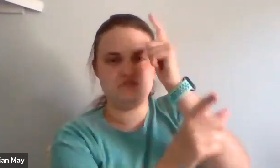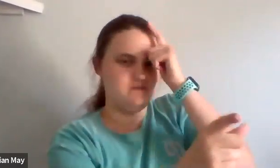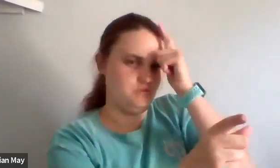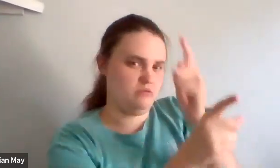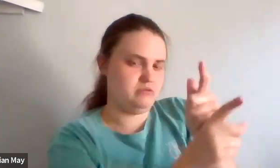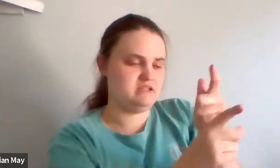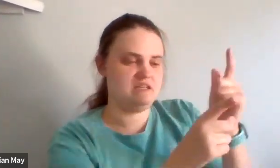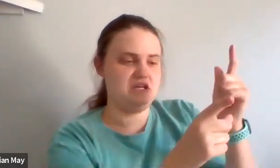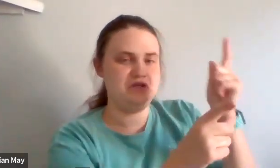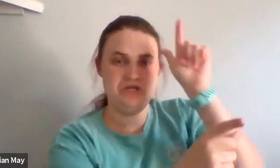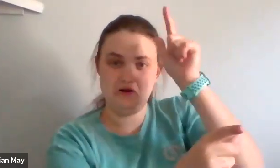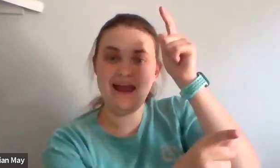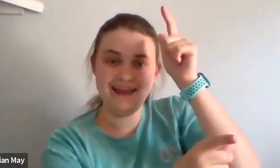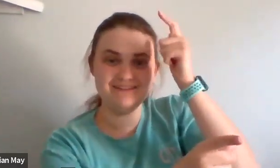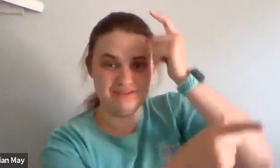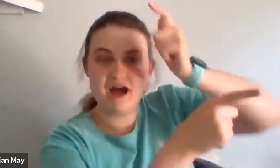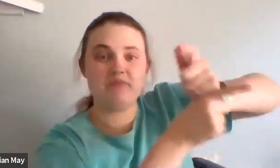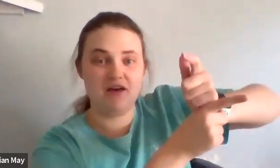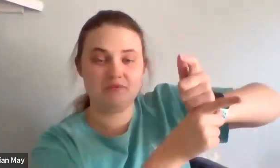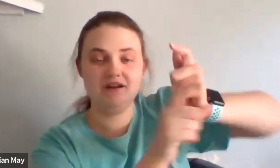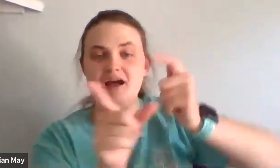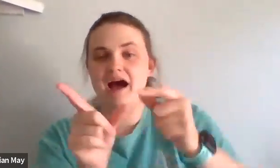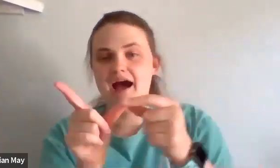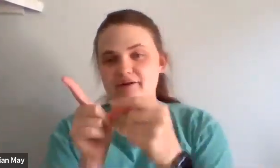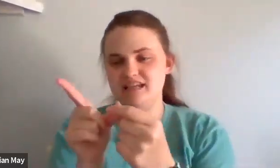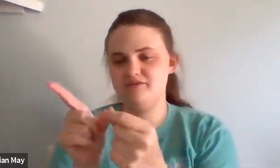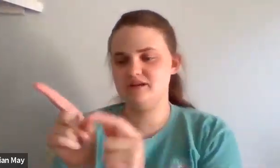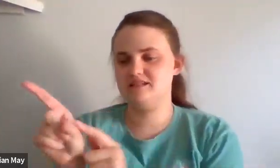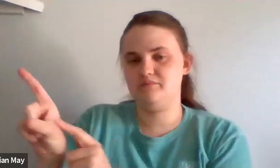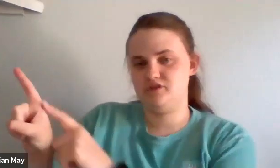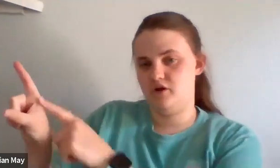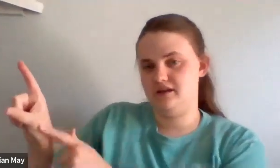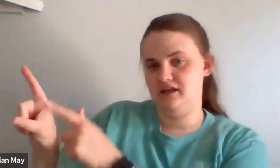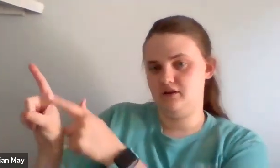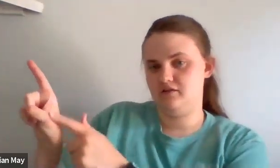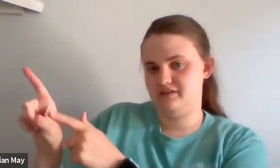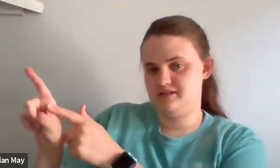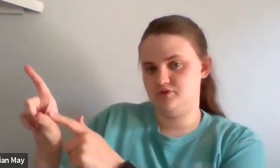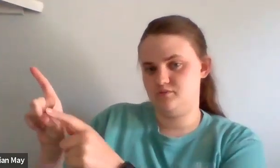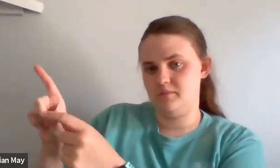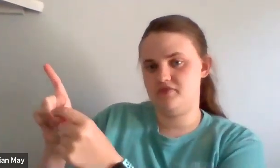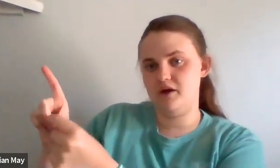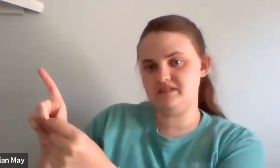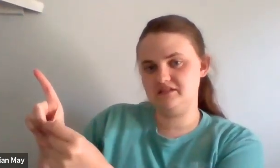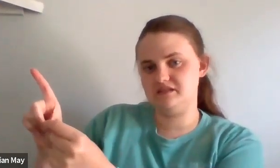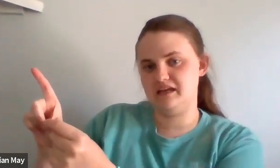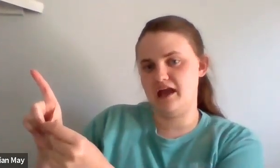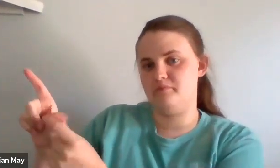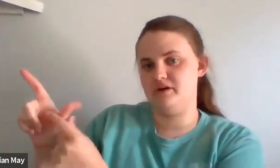most comfortable placing your hand on top of the other one. I always have it resting but on here, like this motion, where my thumb's still sticking out, but it's